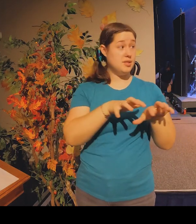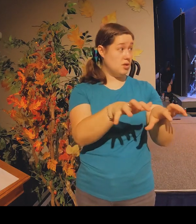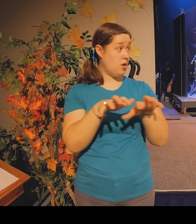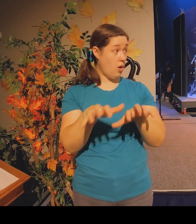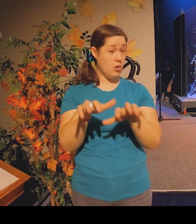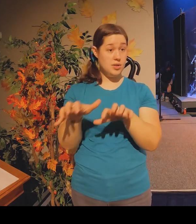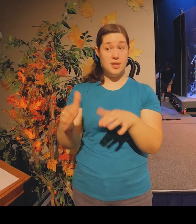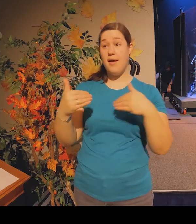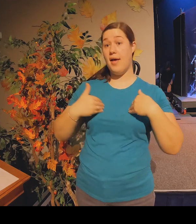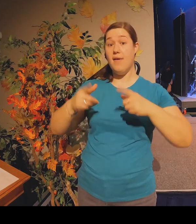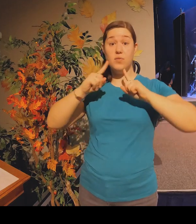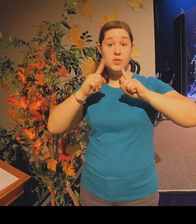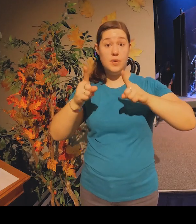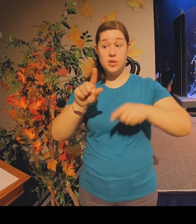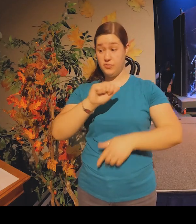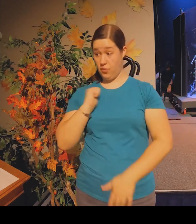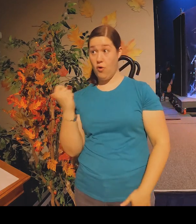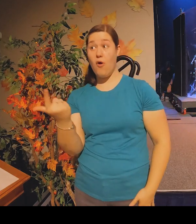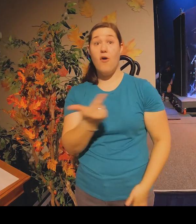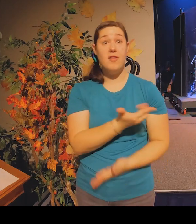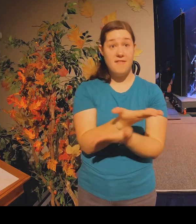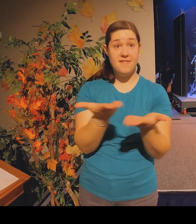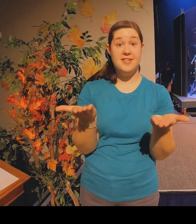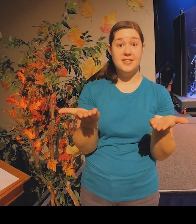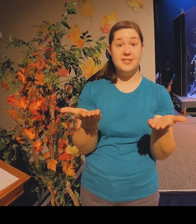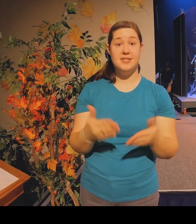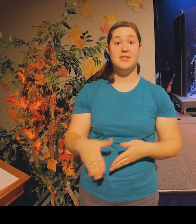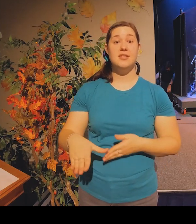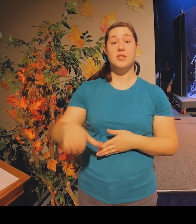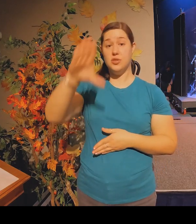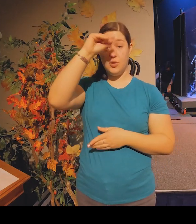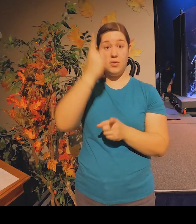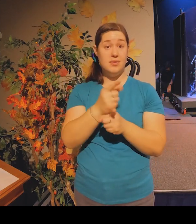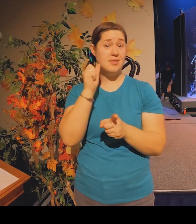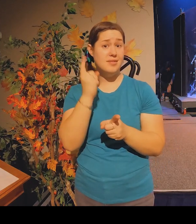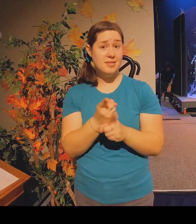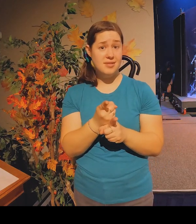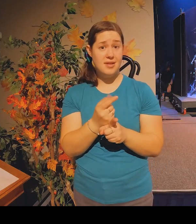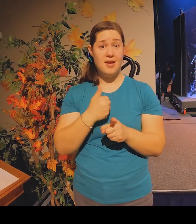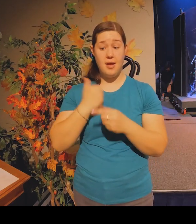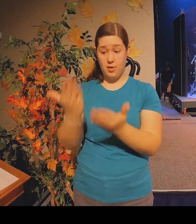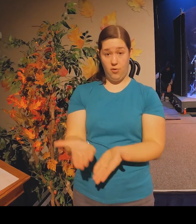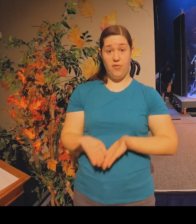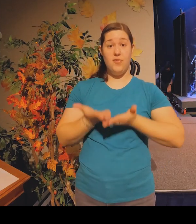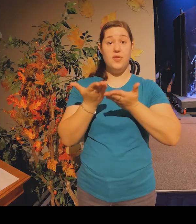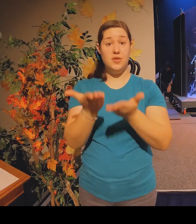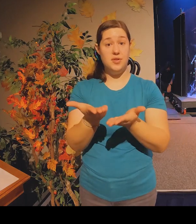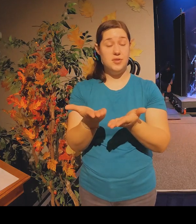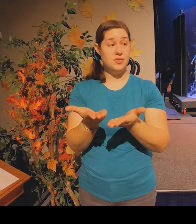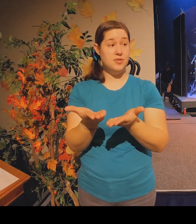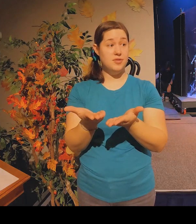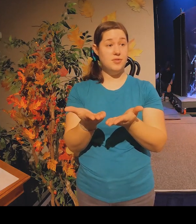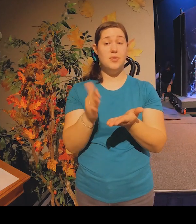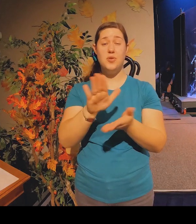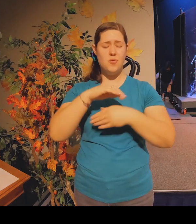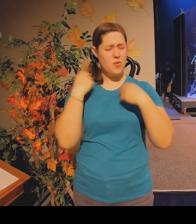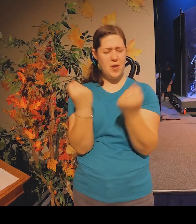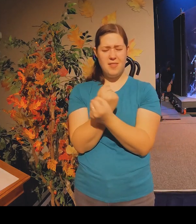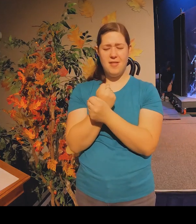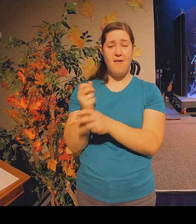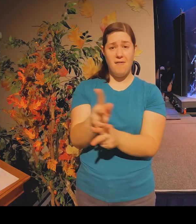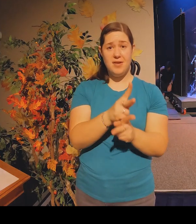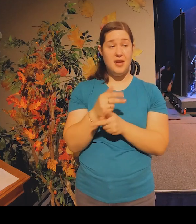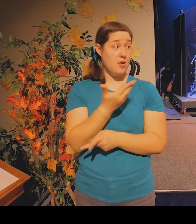all of us as well. So siblings, I commend to you in your love and care these persons whom we this